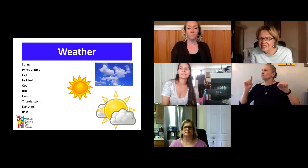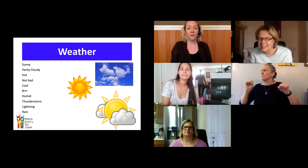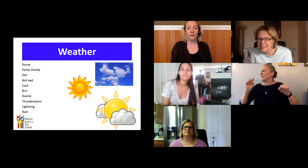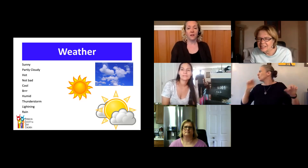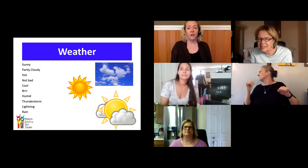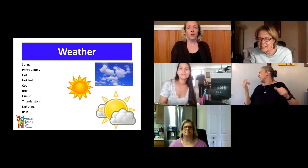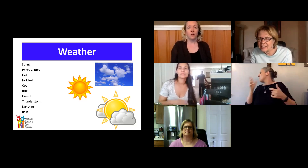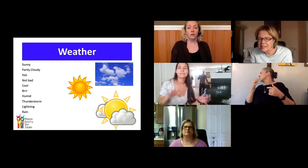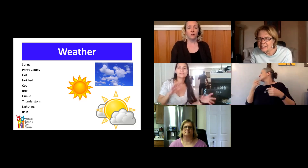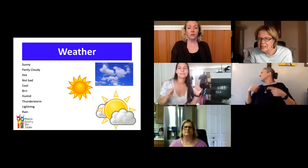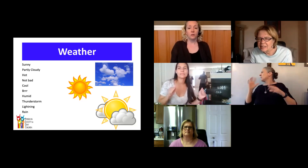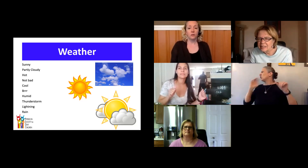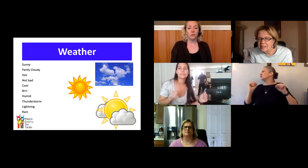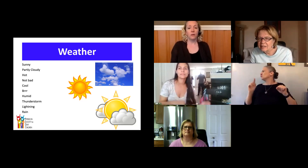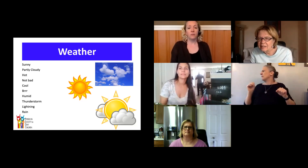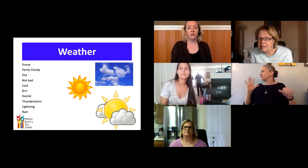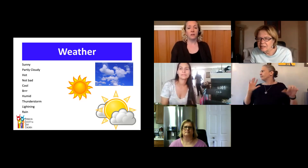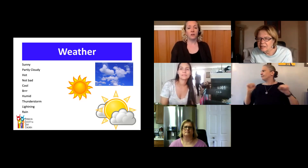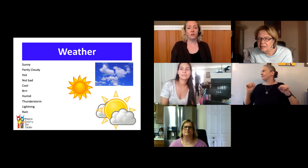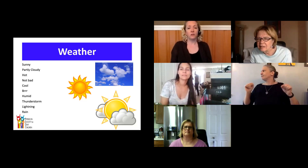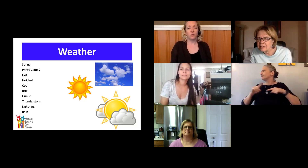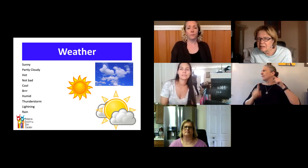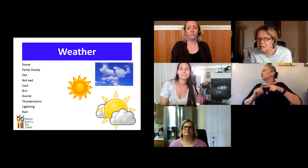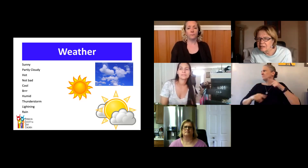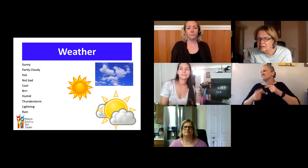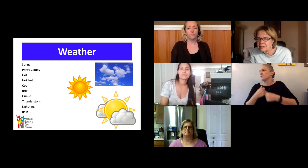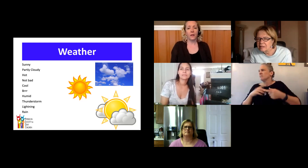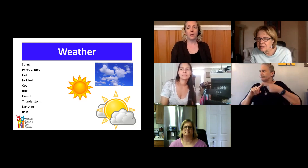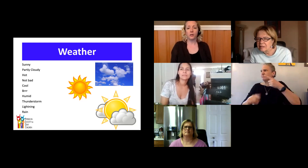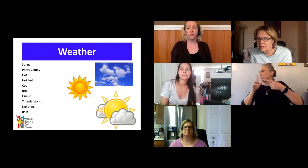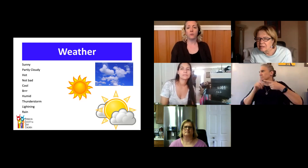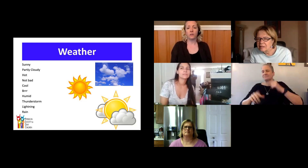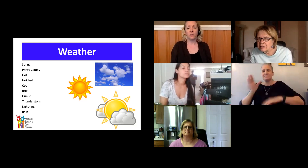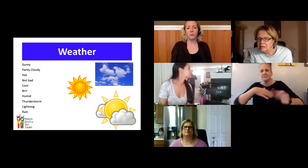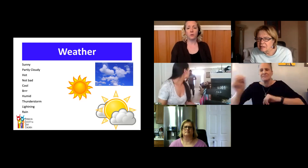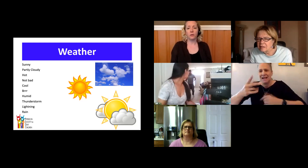So now I'm thinking thunderstorm, and actually it looks like one's coming pretty soon.